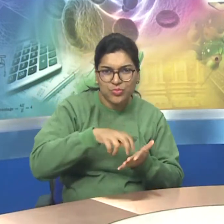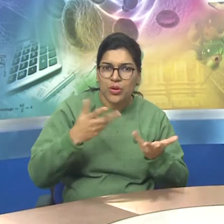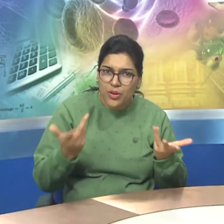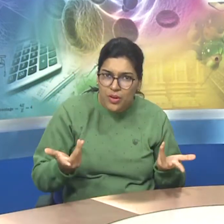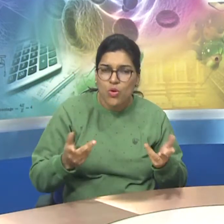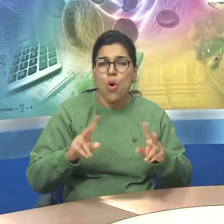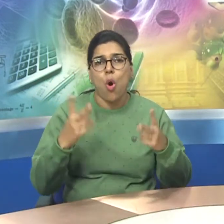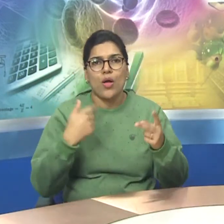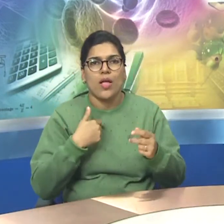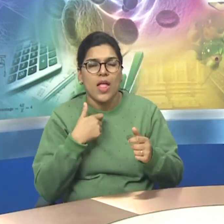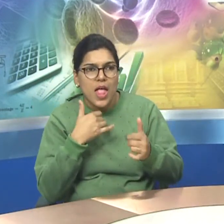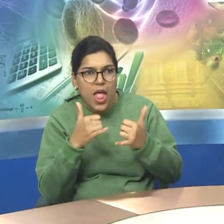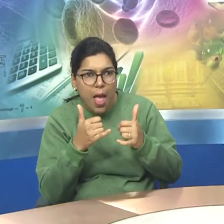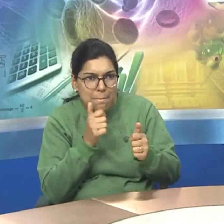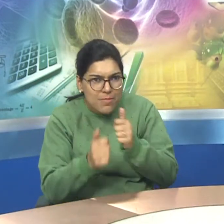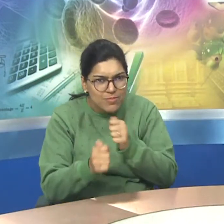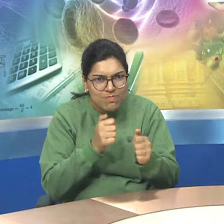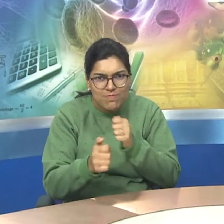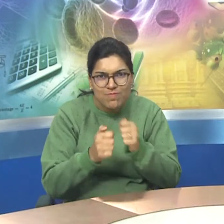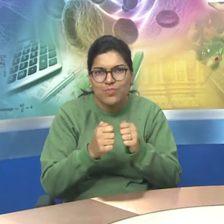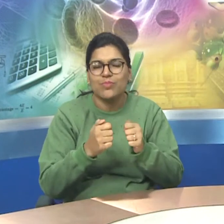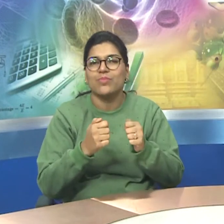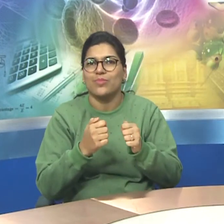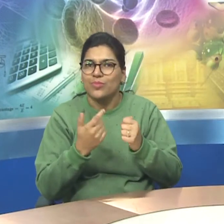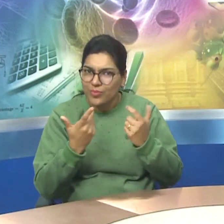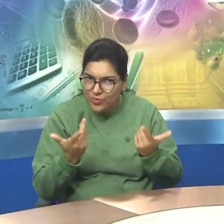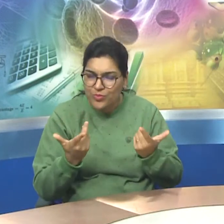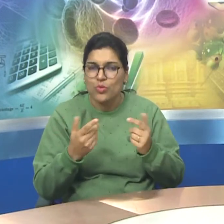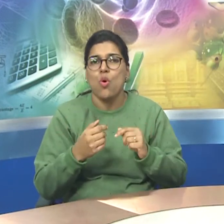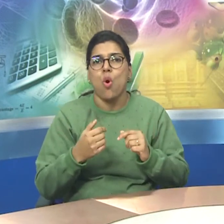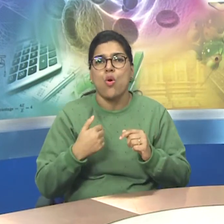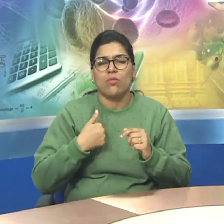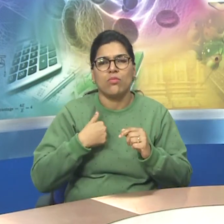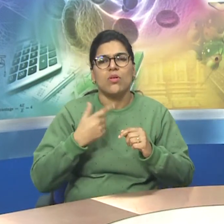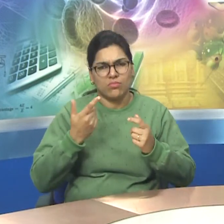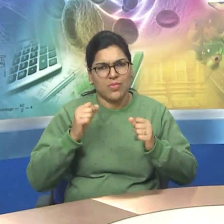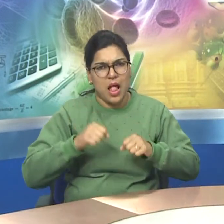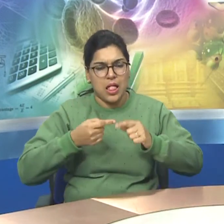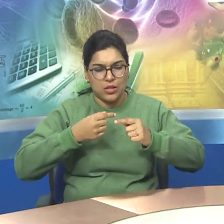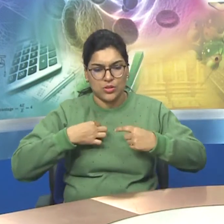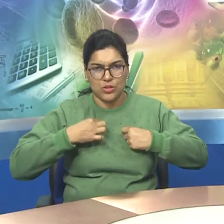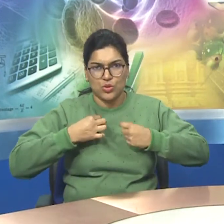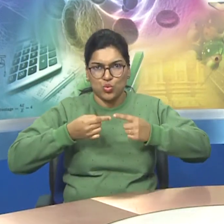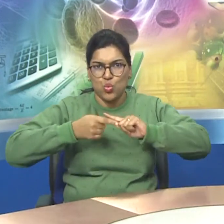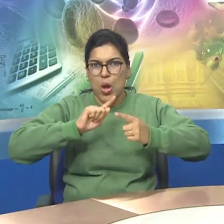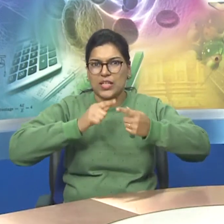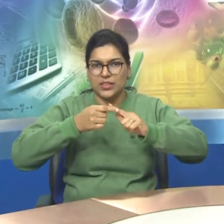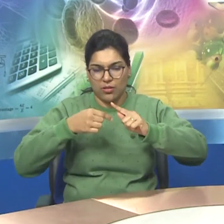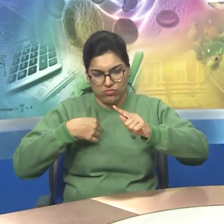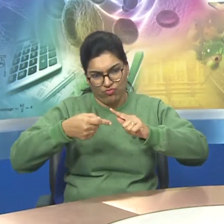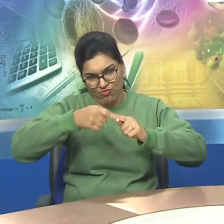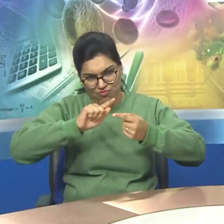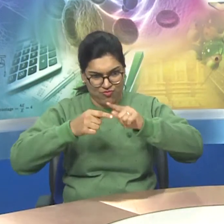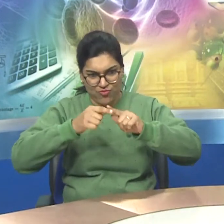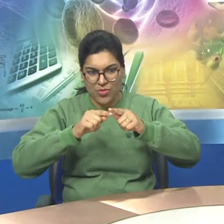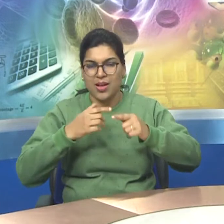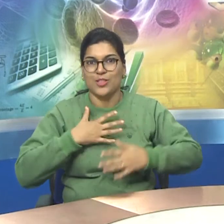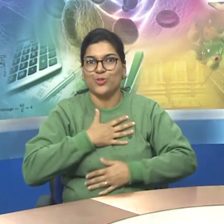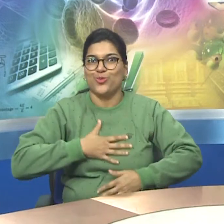like to wear different types of dresses. So that is also a hobby. During the free time, people do that.